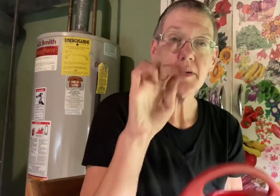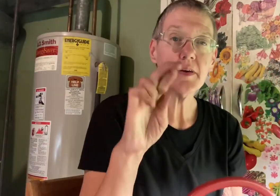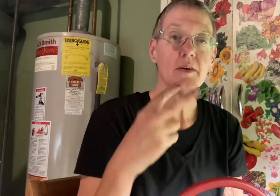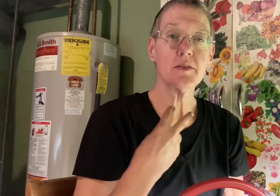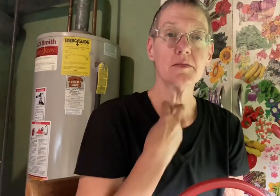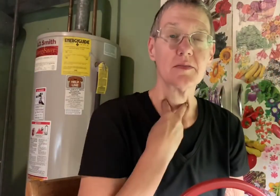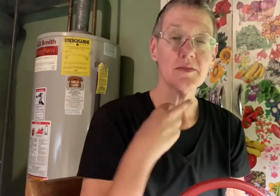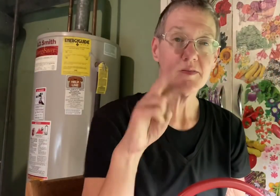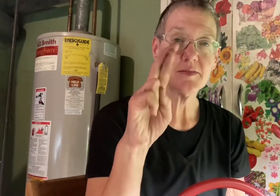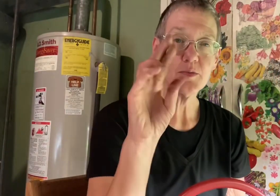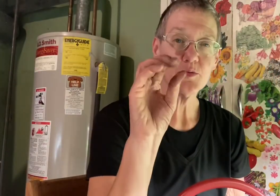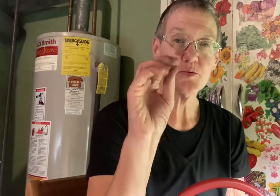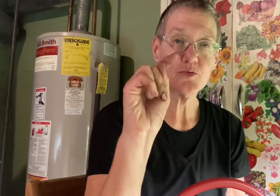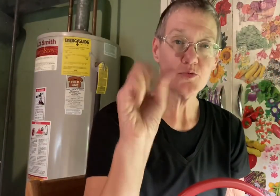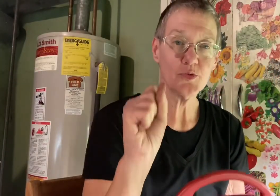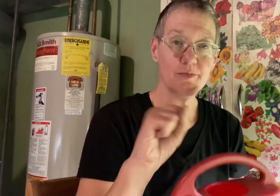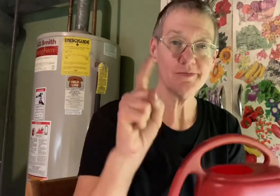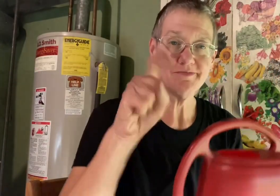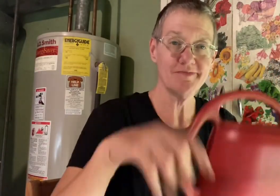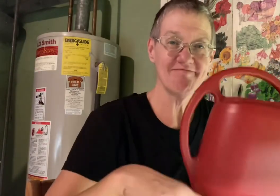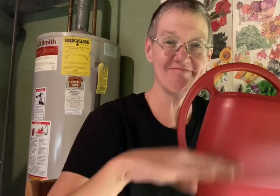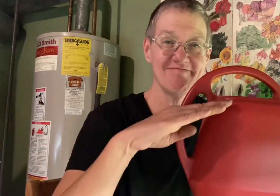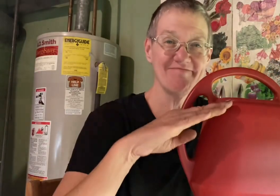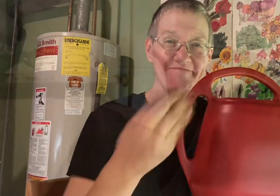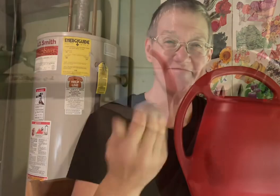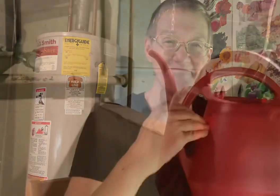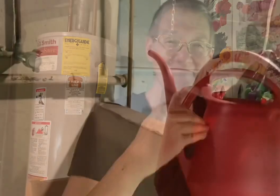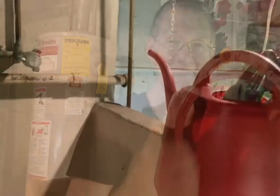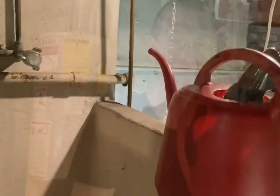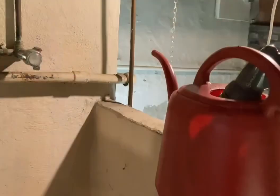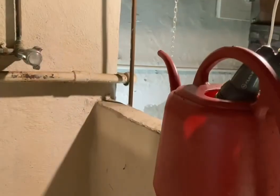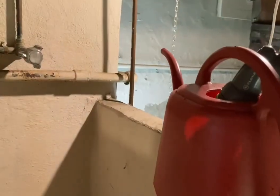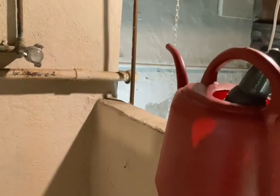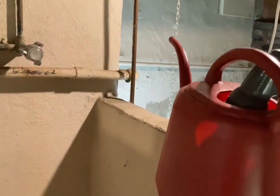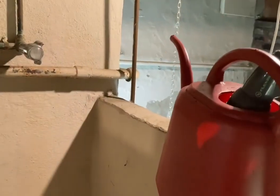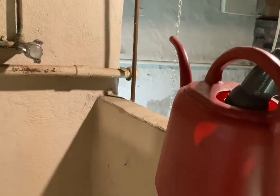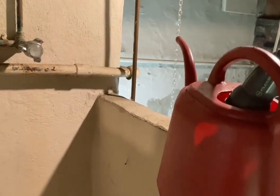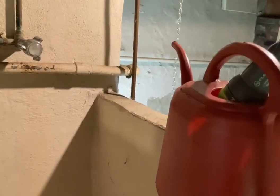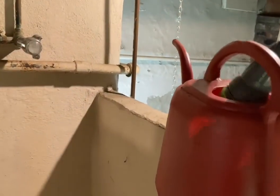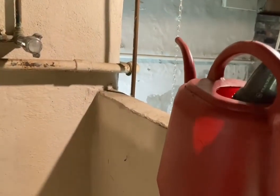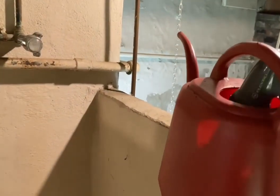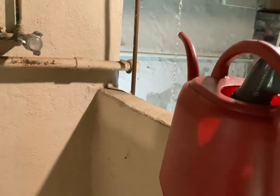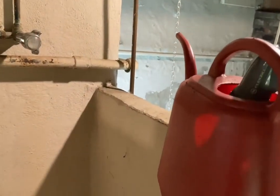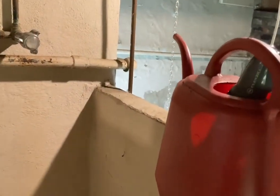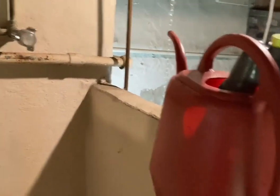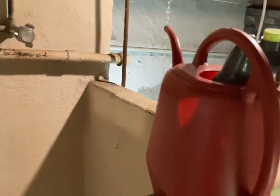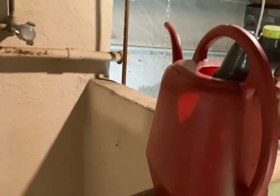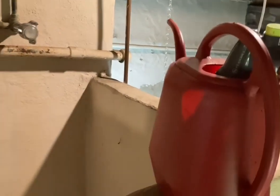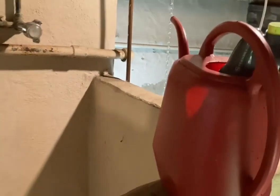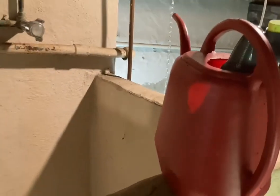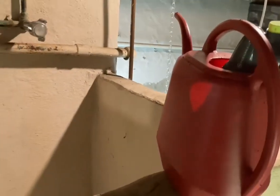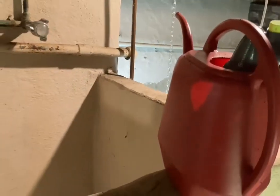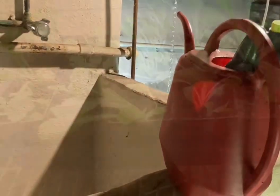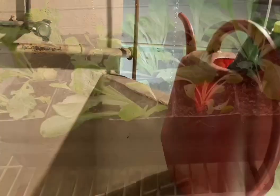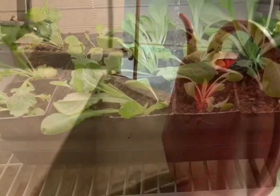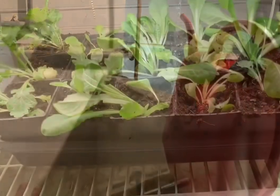Now we're just going to water it because we don't want any air trapped in the roots. So let's get this filled up.